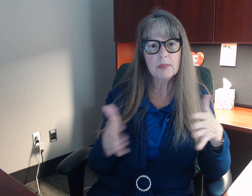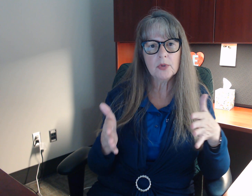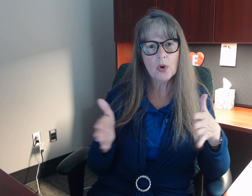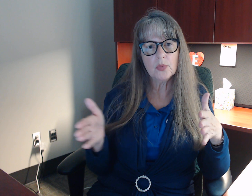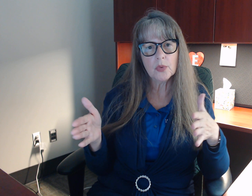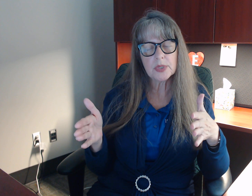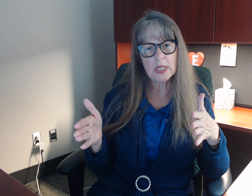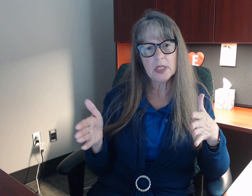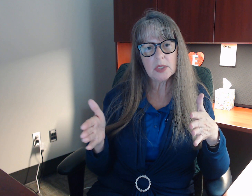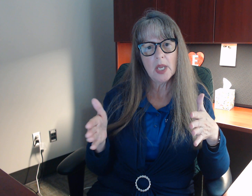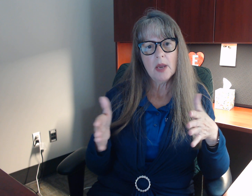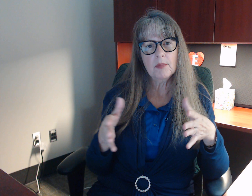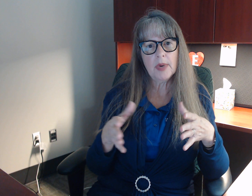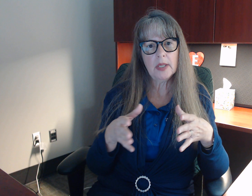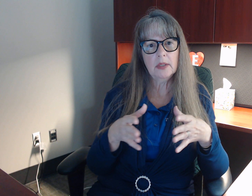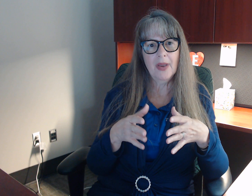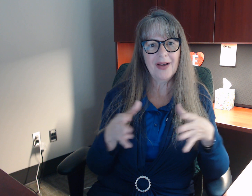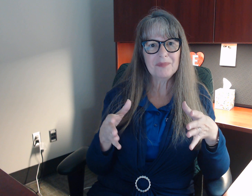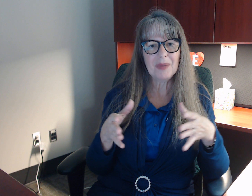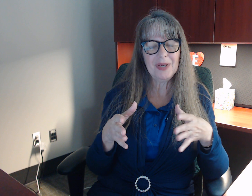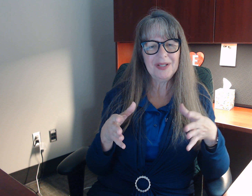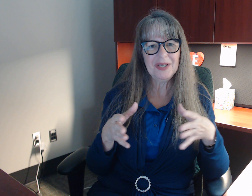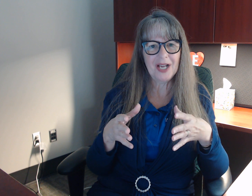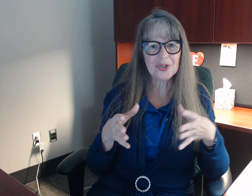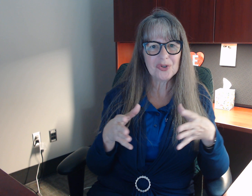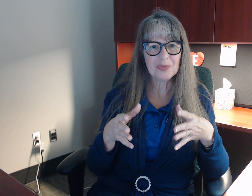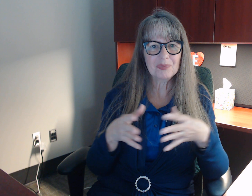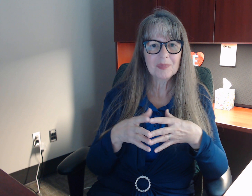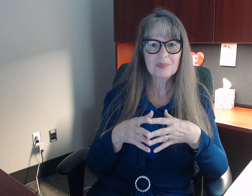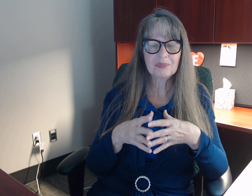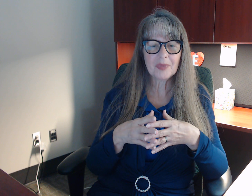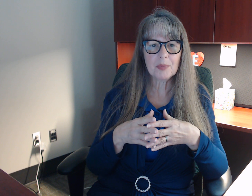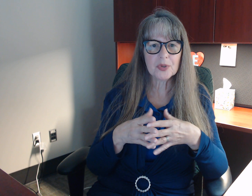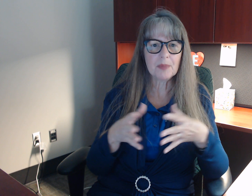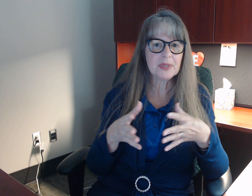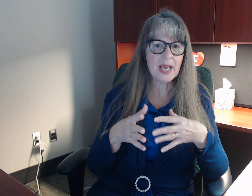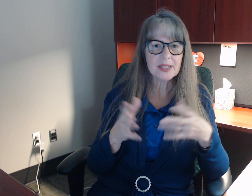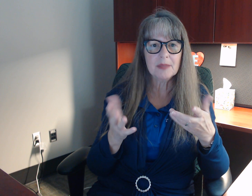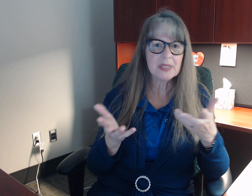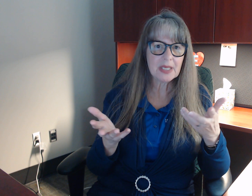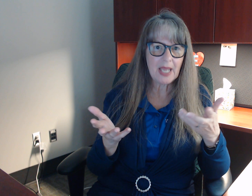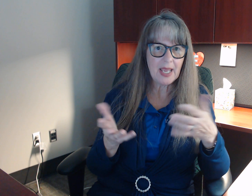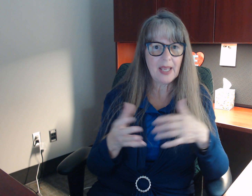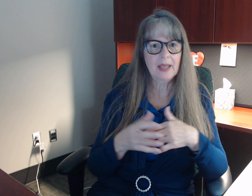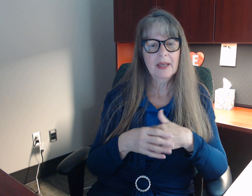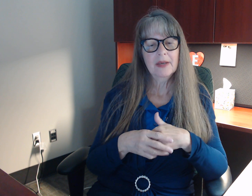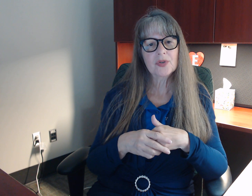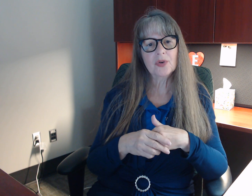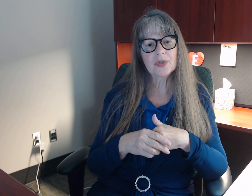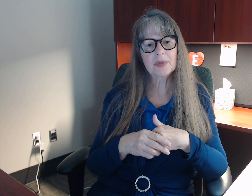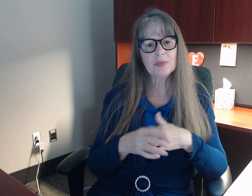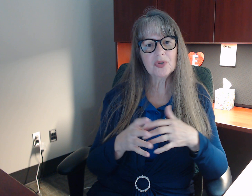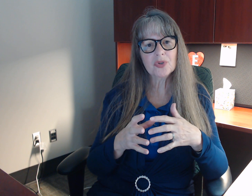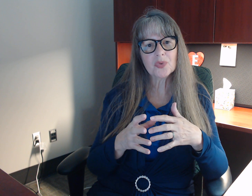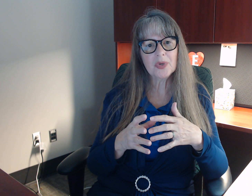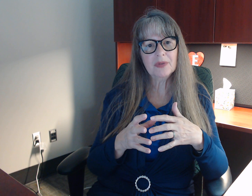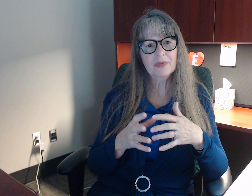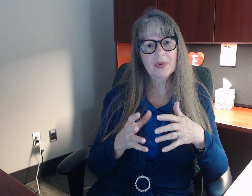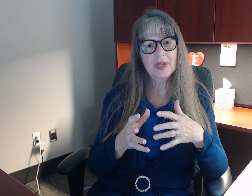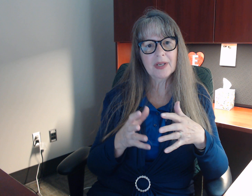know those things, but not maybe nitrogen per se. Potassium is K. So sometimes you just wouldn't, unless